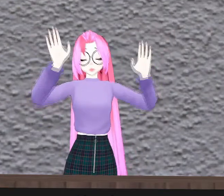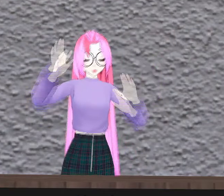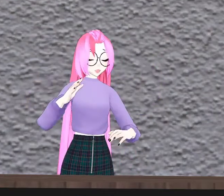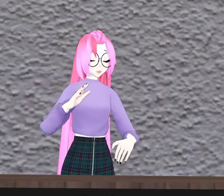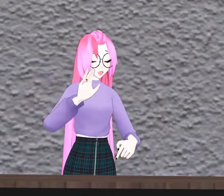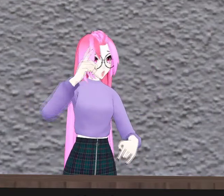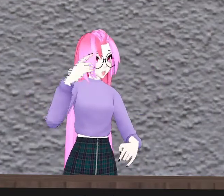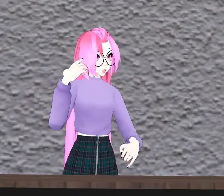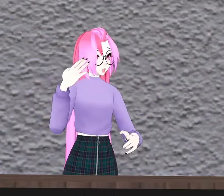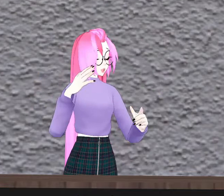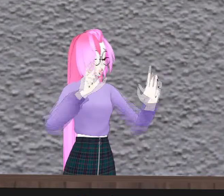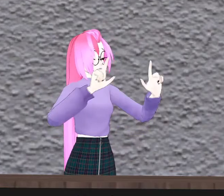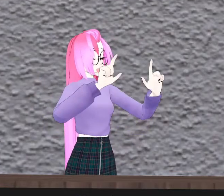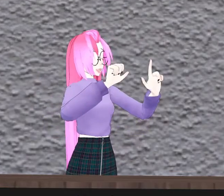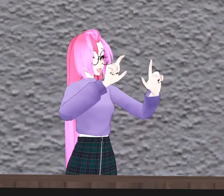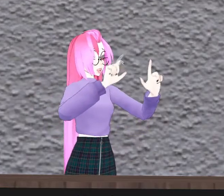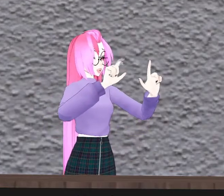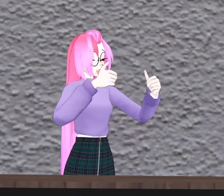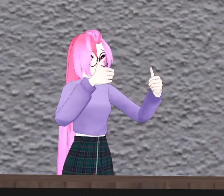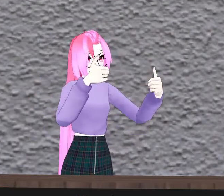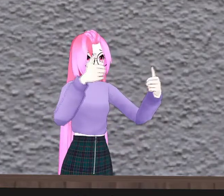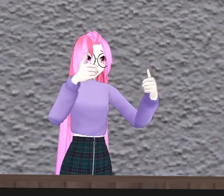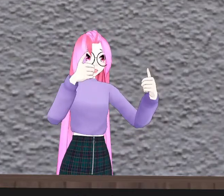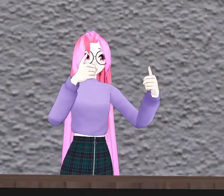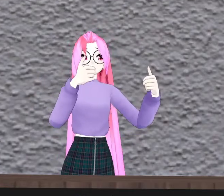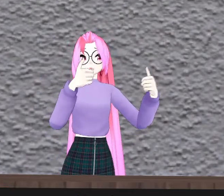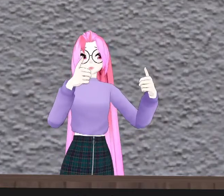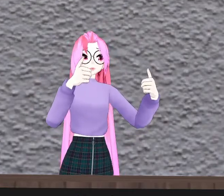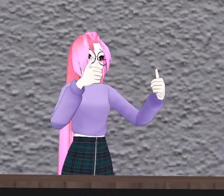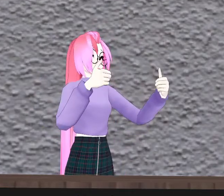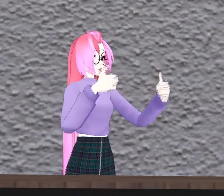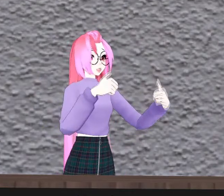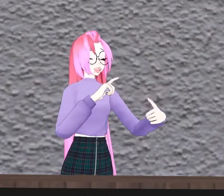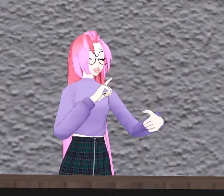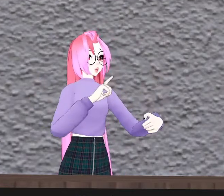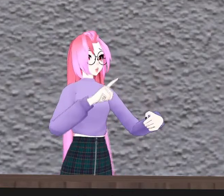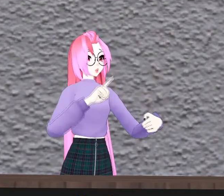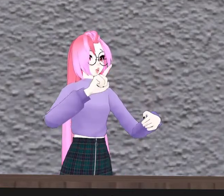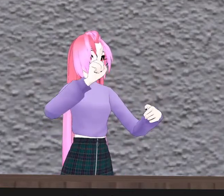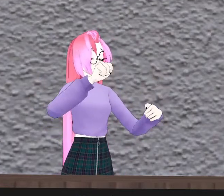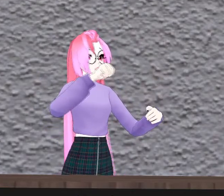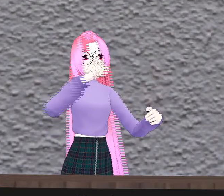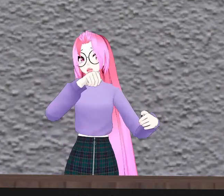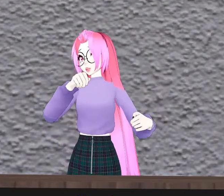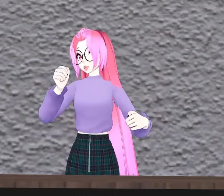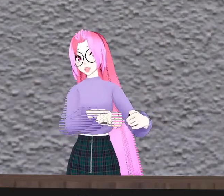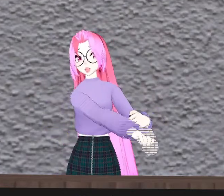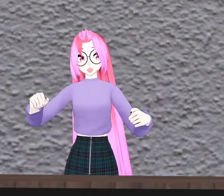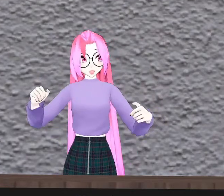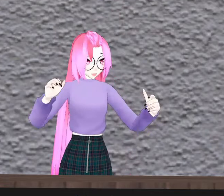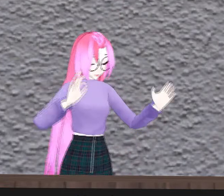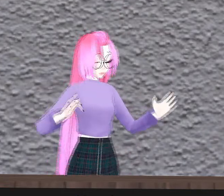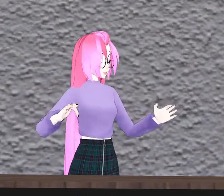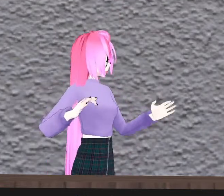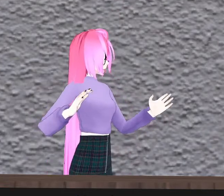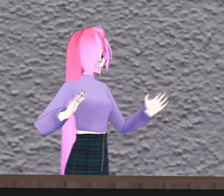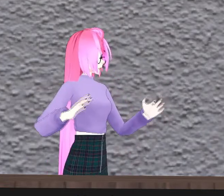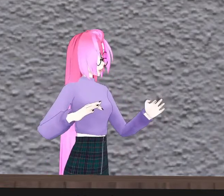Woo! Oh, you know what we could do at the end picture? We should all do thumbs up. We should do that. Yeah! Until yeah, it breaks yeah. again. Until it